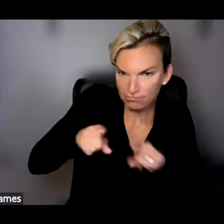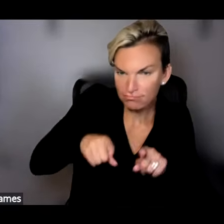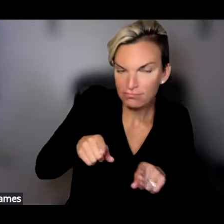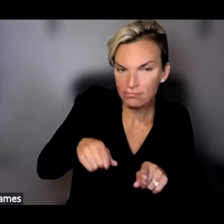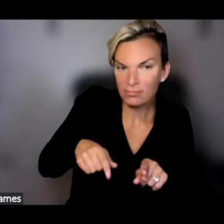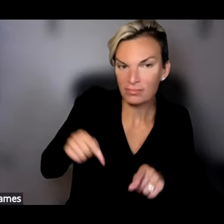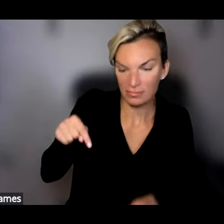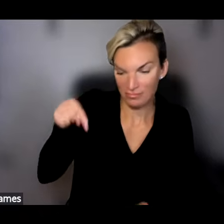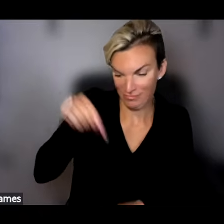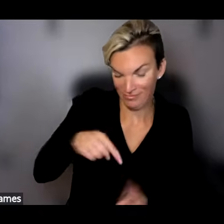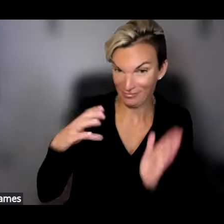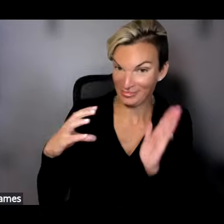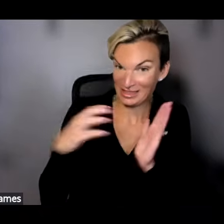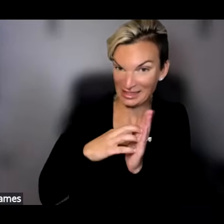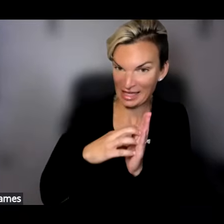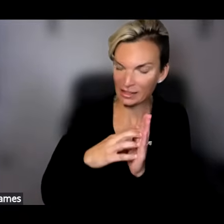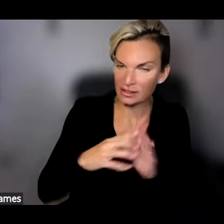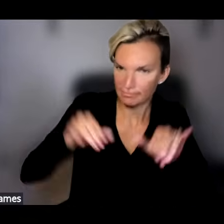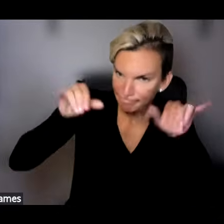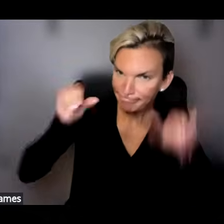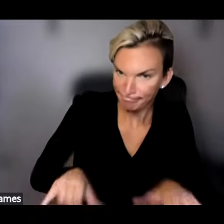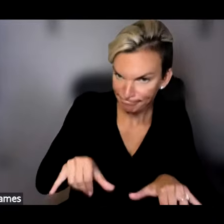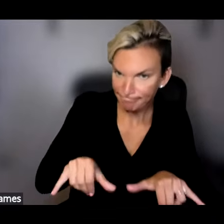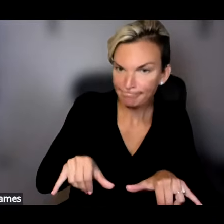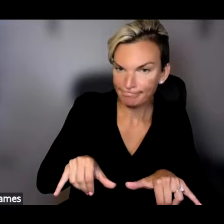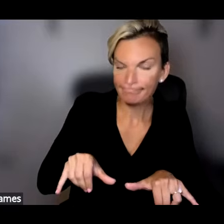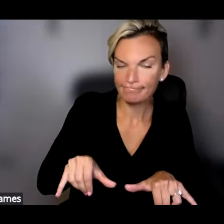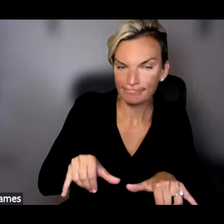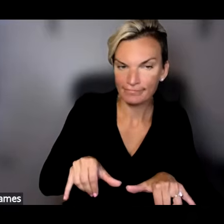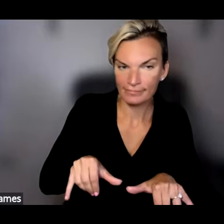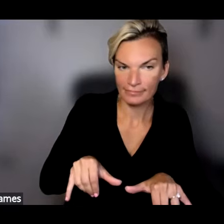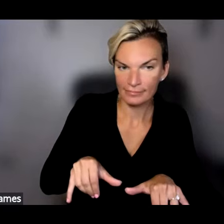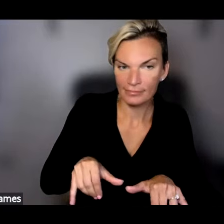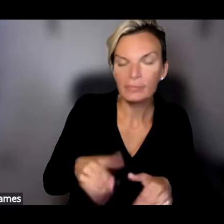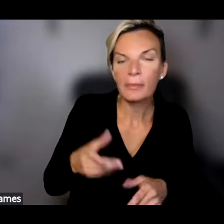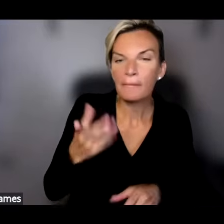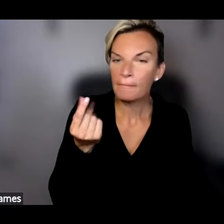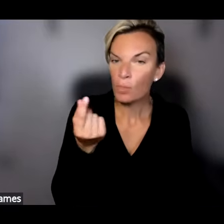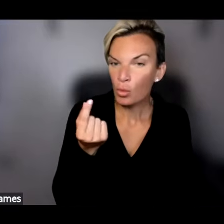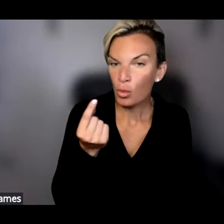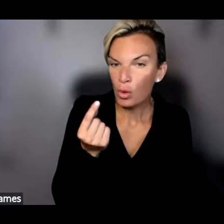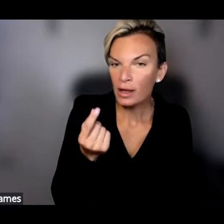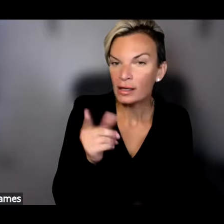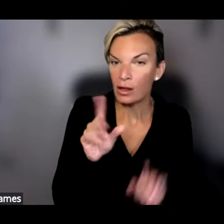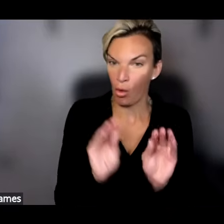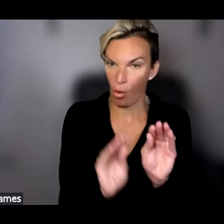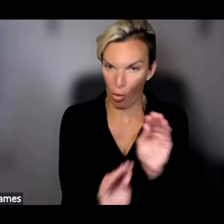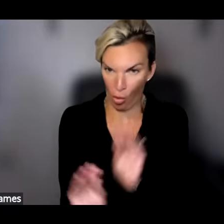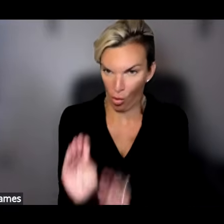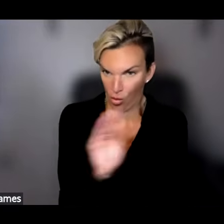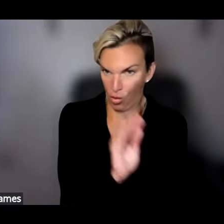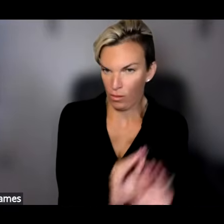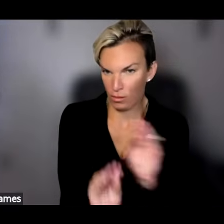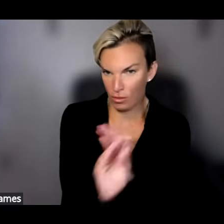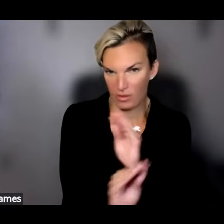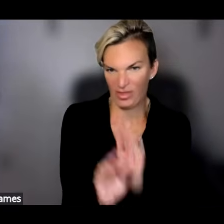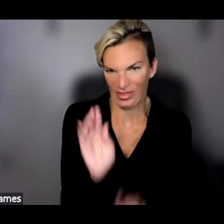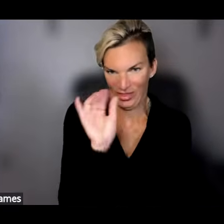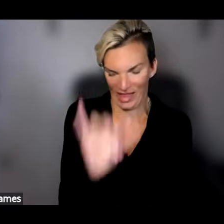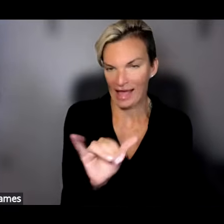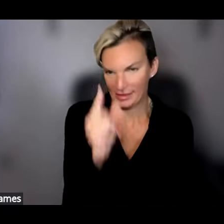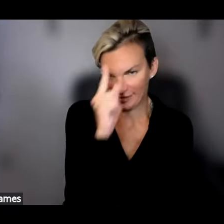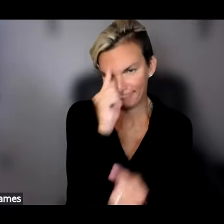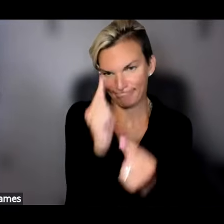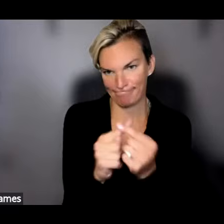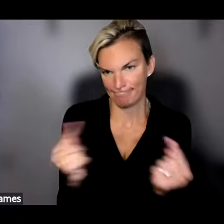should not be changed. There's a question that remains on the table for the statement of purpose as to whether the order should be changed. That's where we disagree. However,